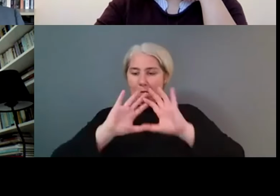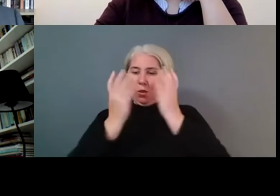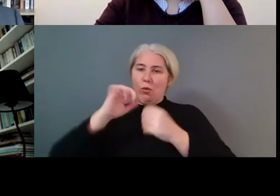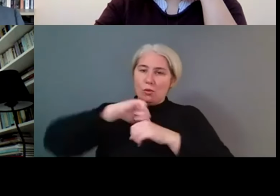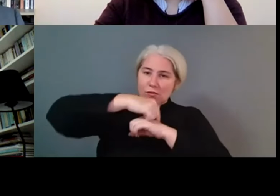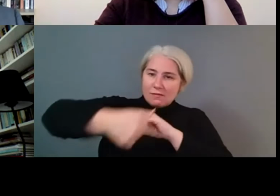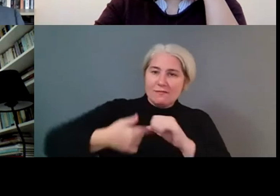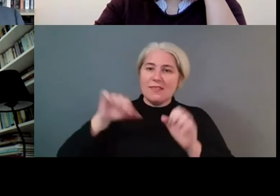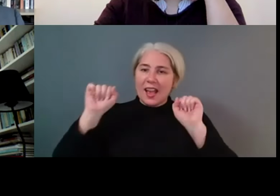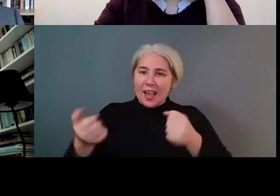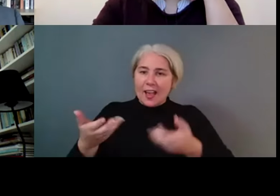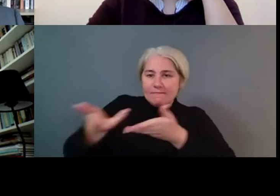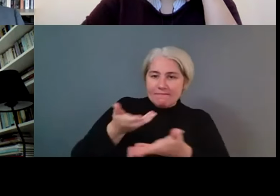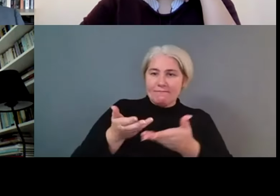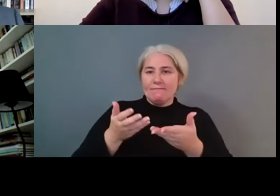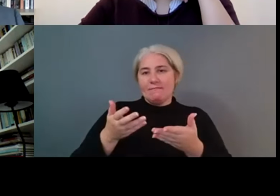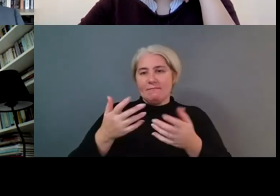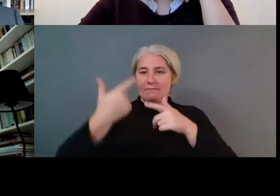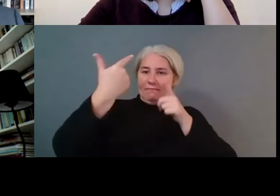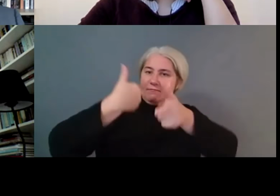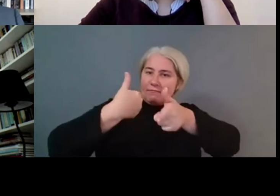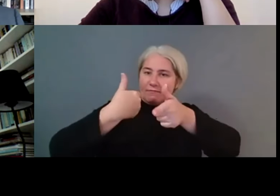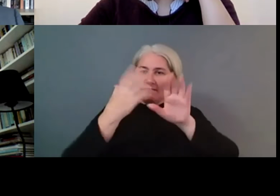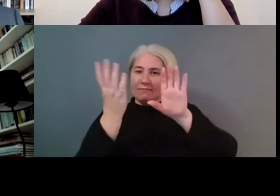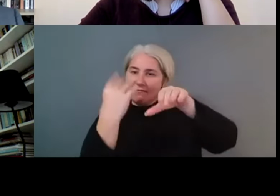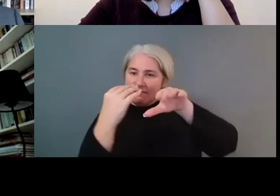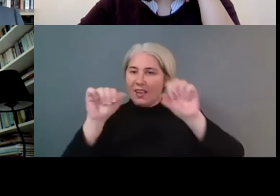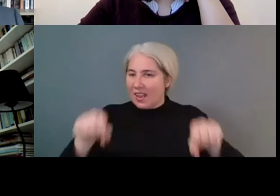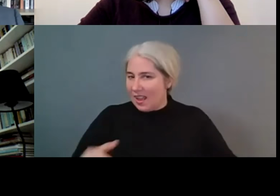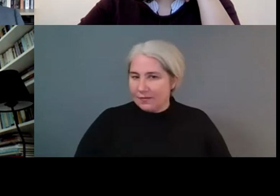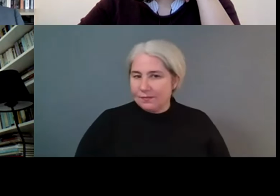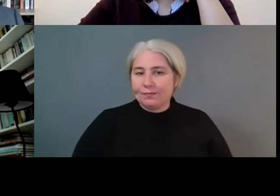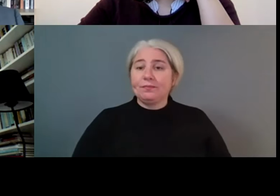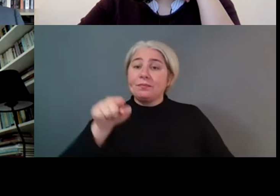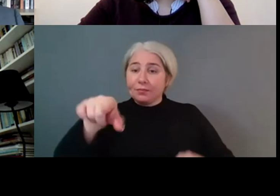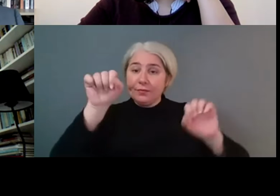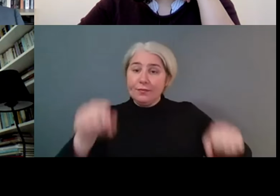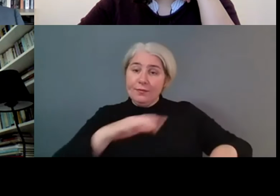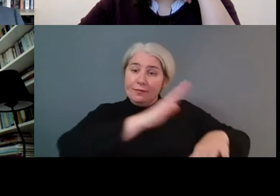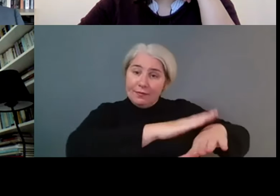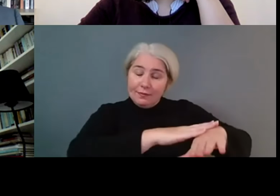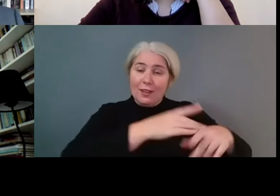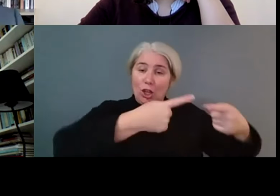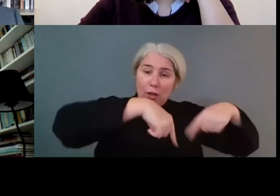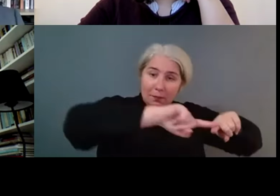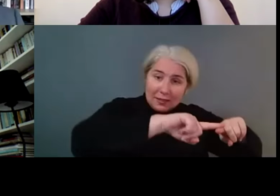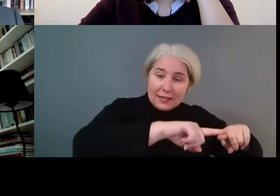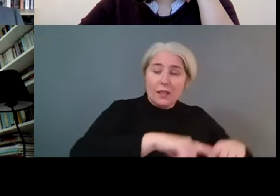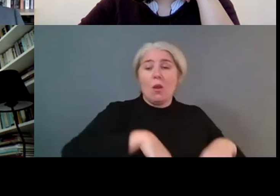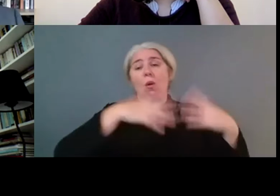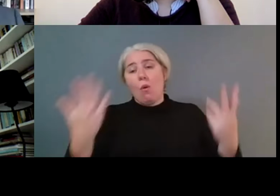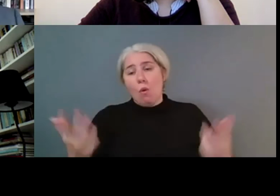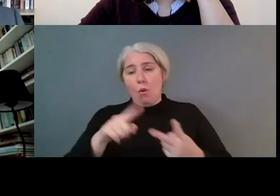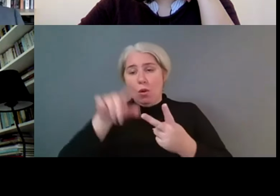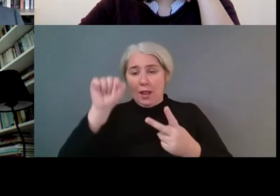country rapporteur or members of the committee. Also, you can go through the International Disability Alliance, the